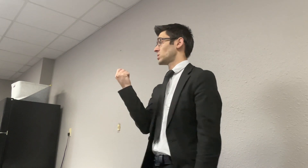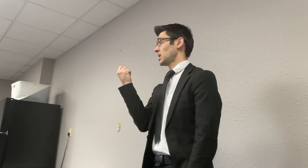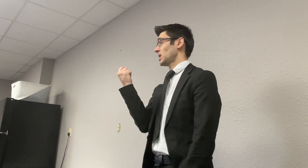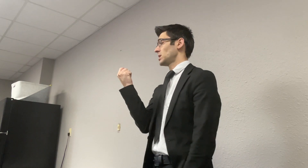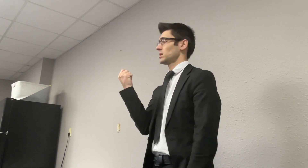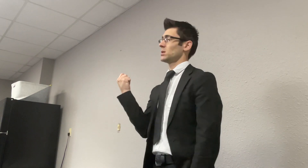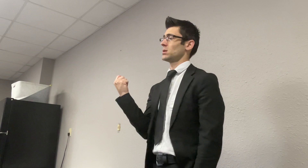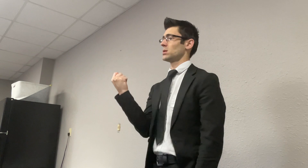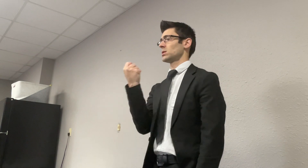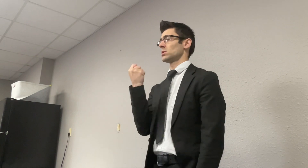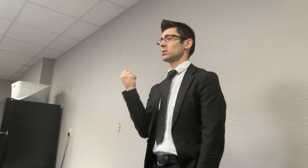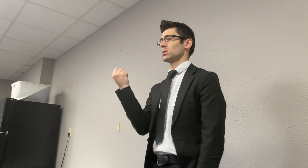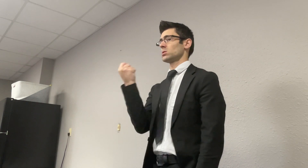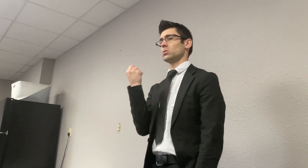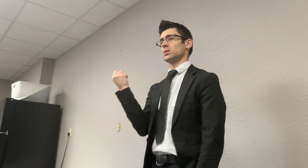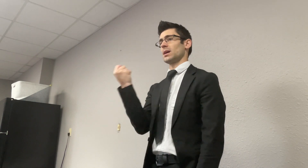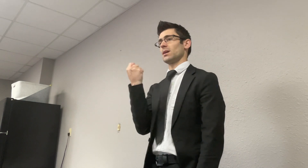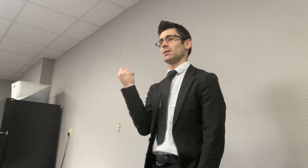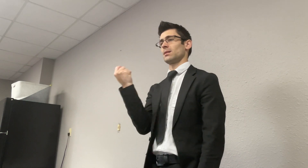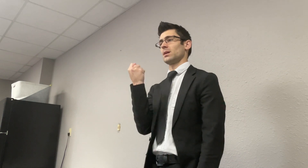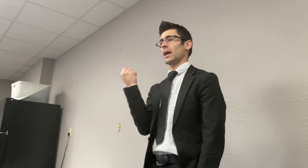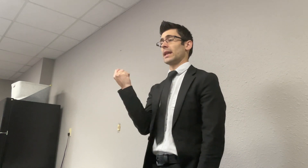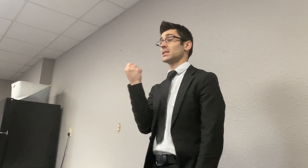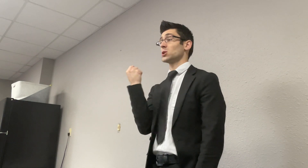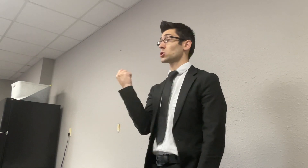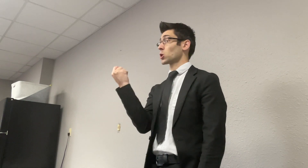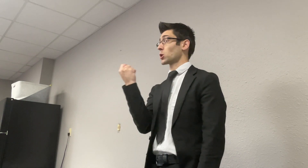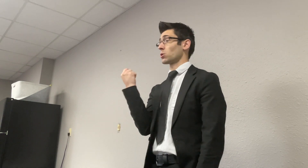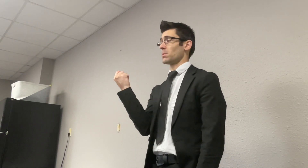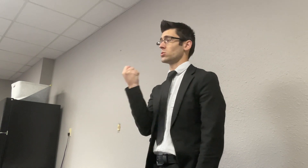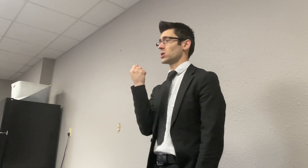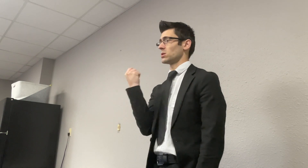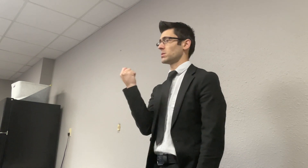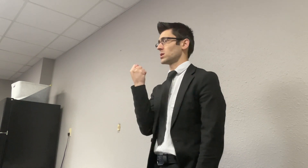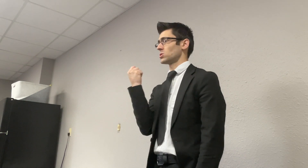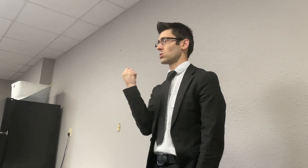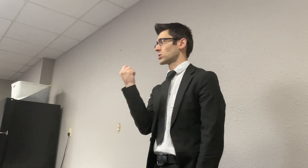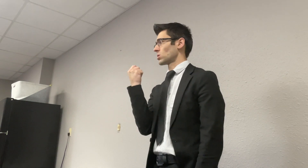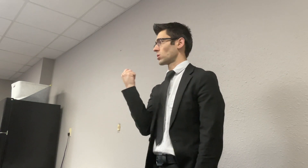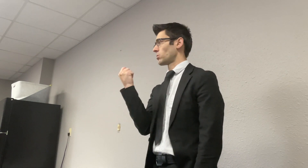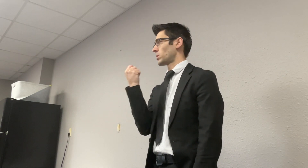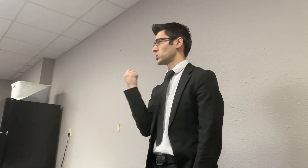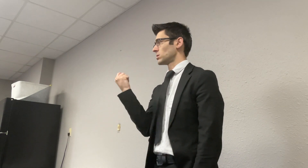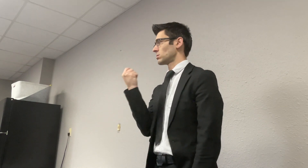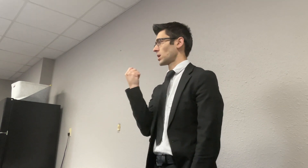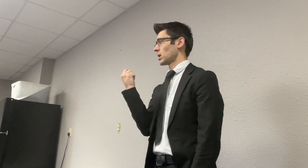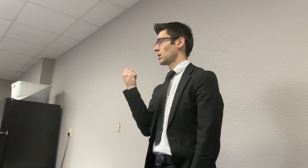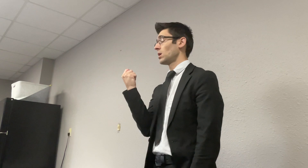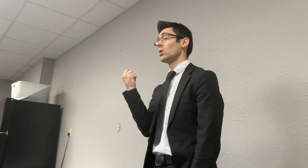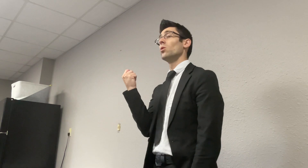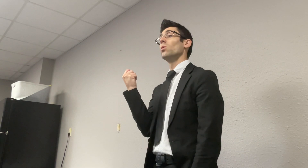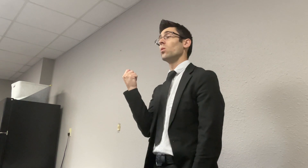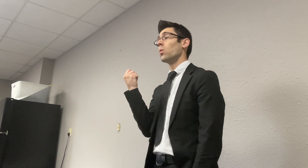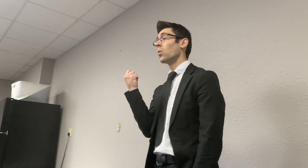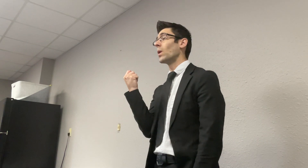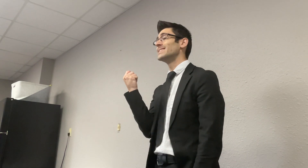T. Tuesday. And it's in a circular motion. It'll be in a circular motion, okay?